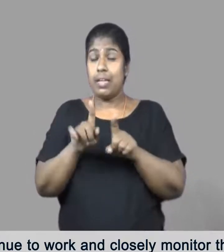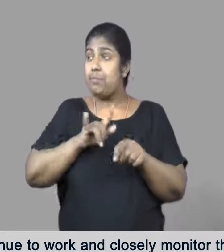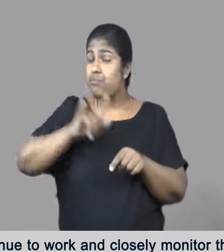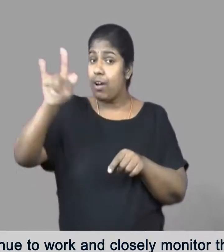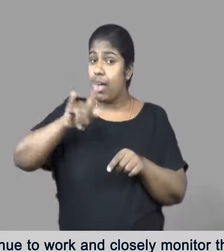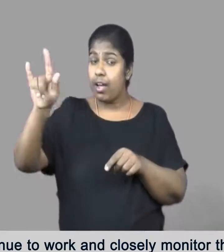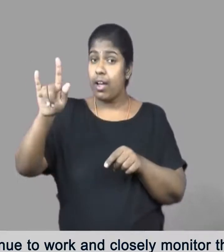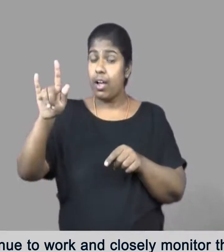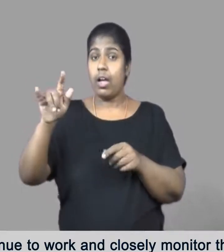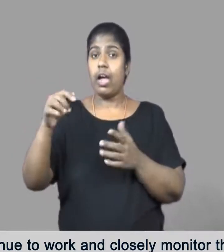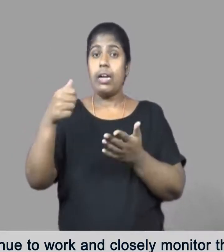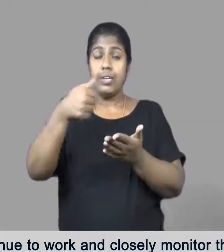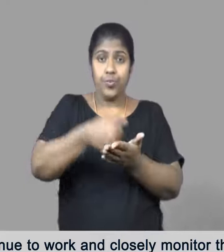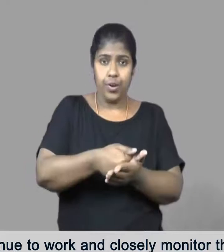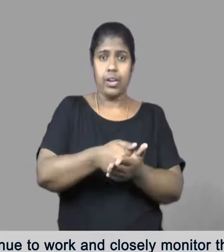and